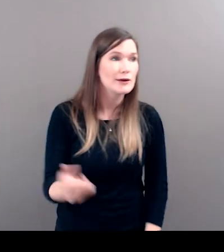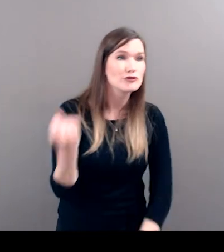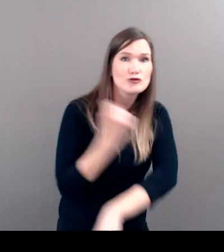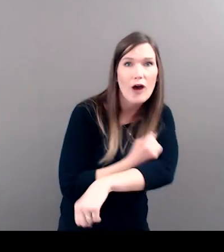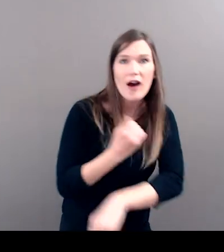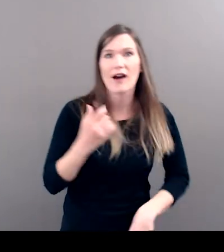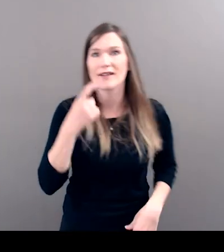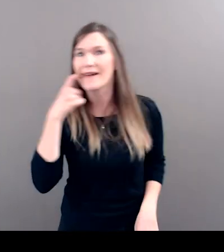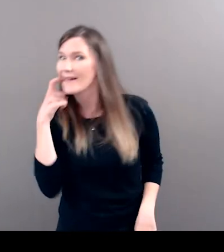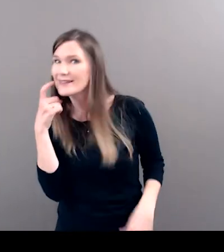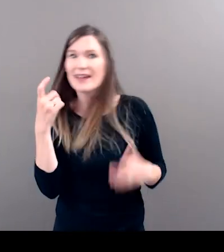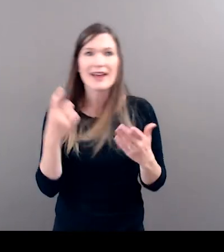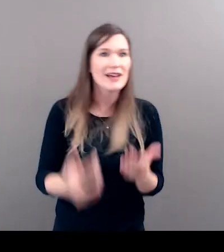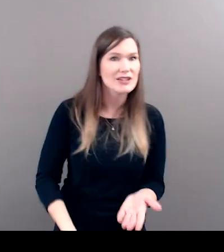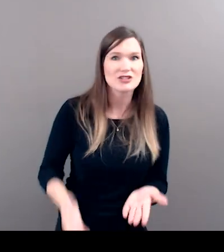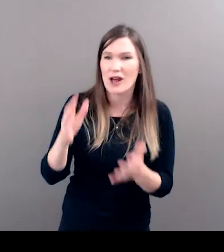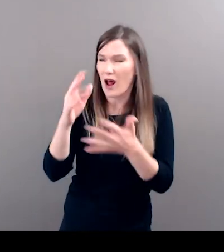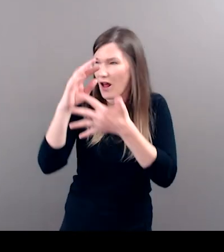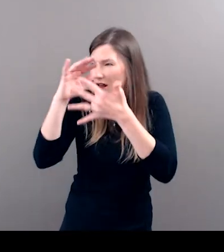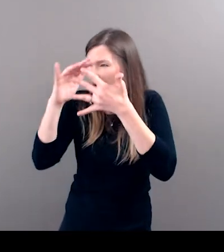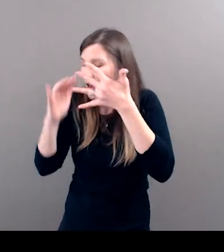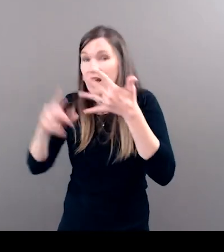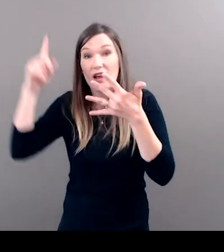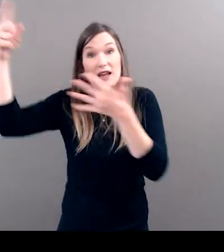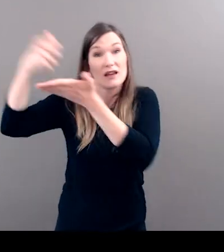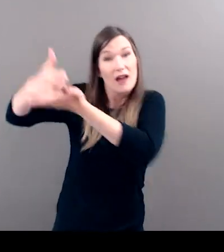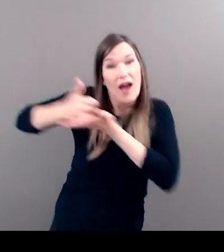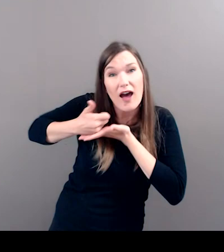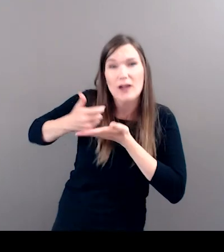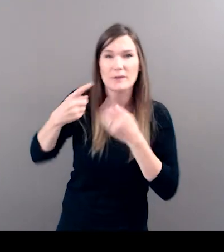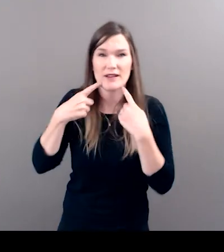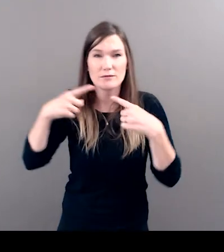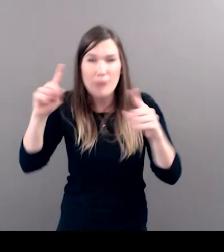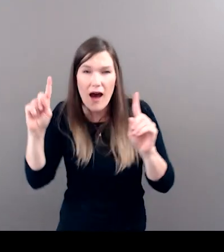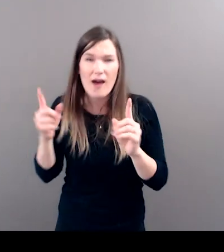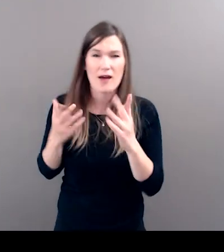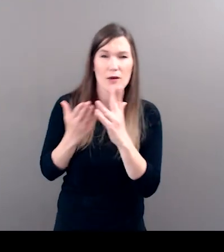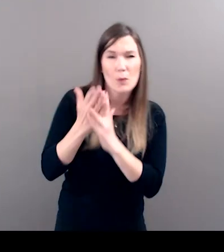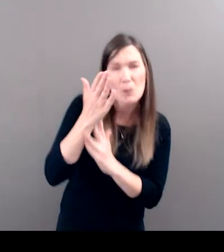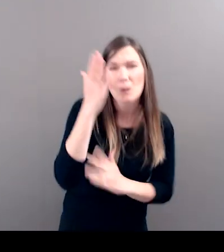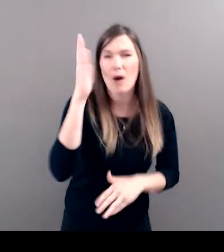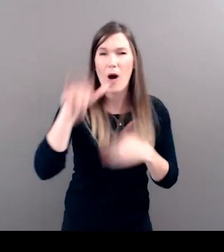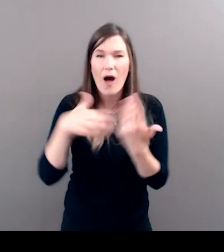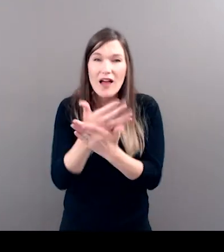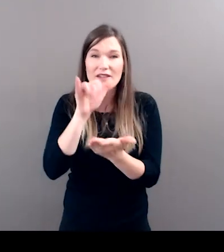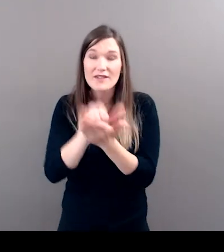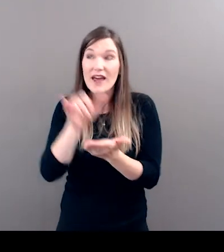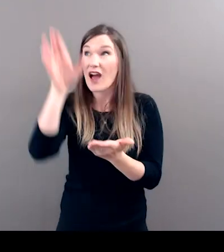get amen? God got you through. And if God got you through in the past,